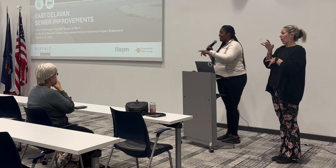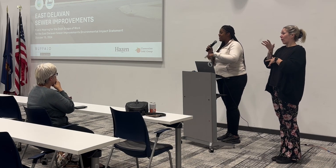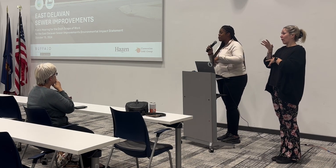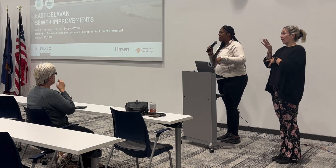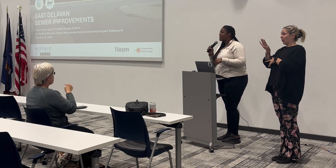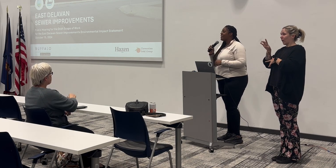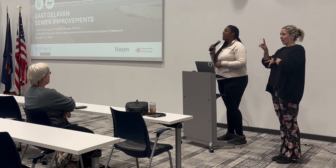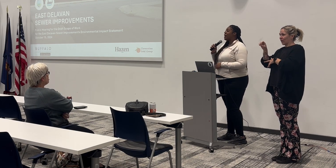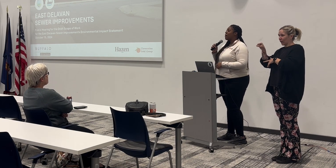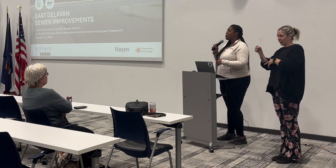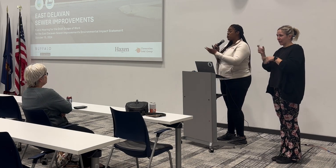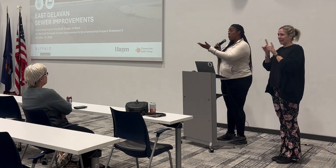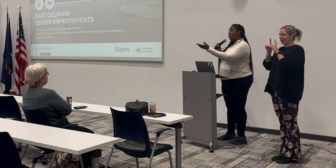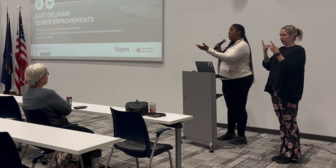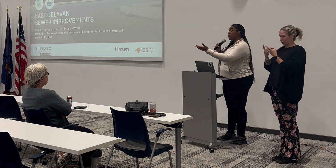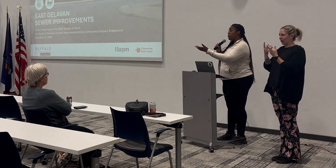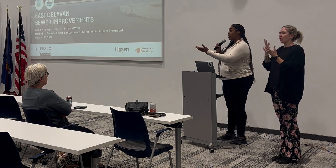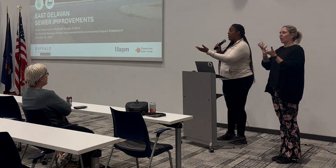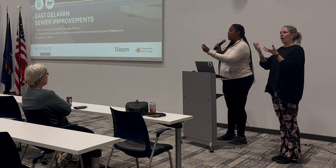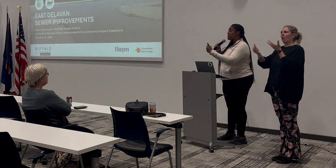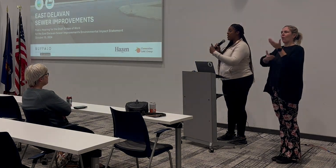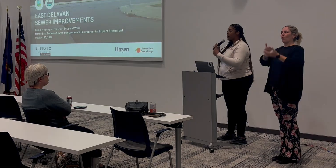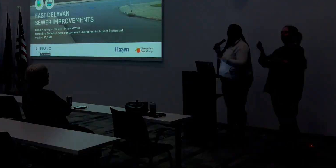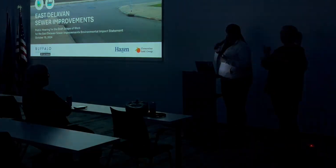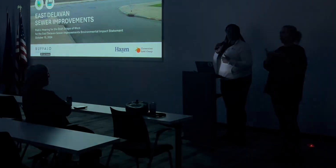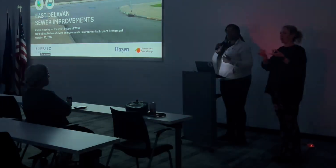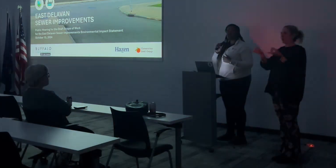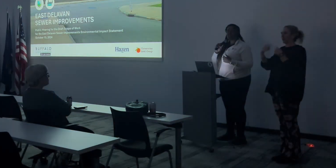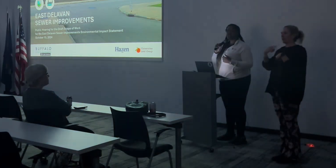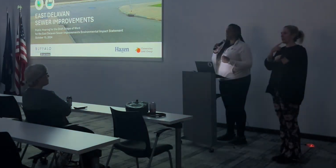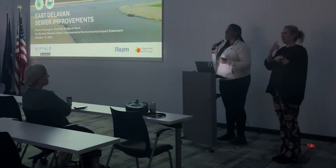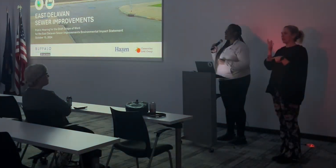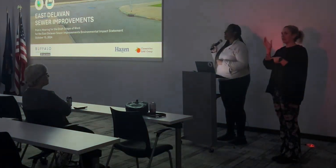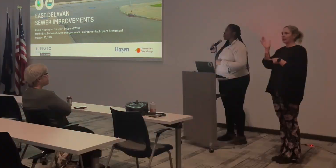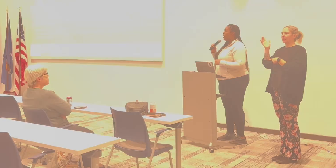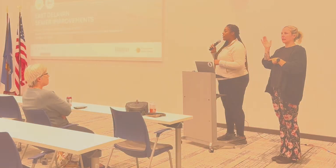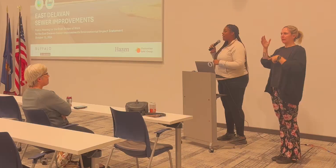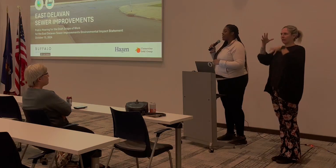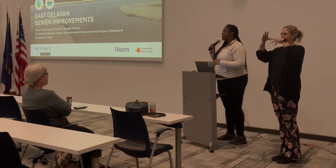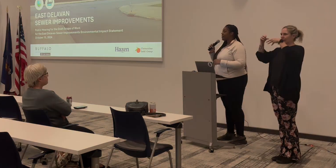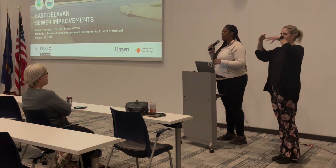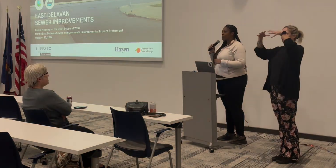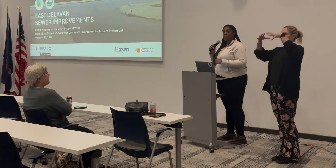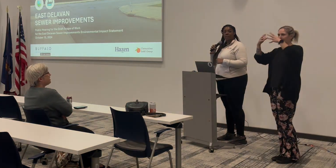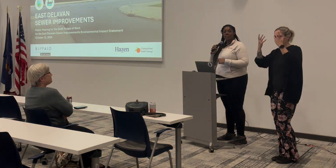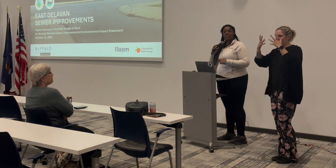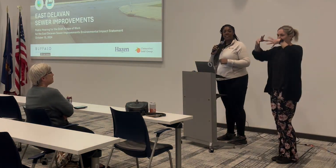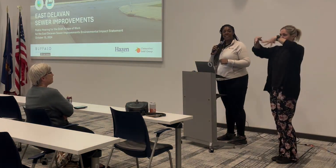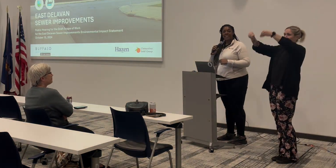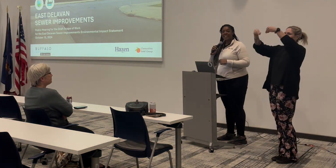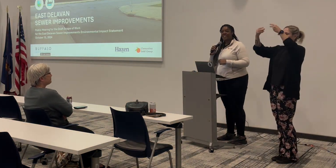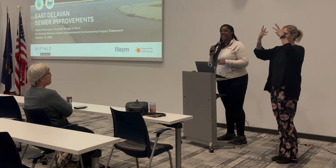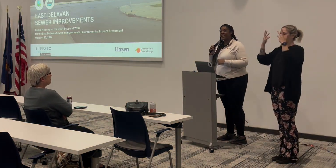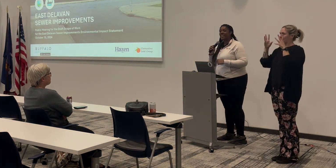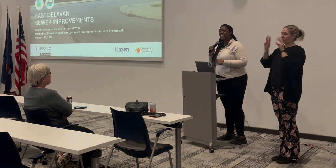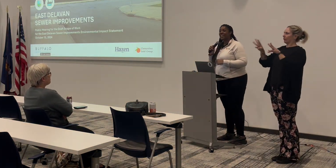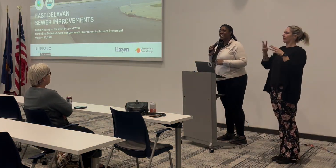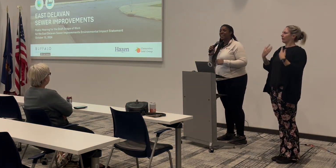141st District. So just want to welcome you to come say a couple of words. I don't know how we got in the dark that quick.